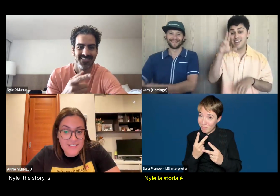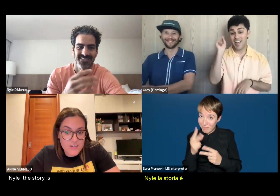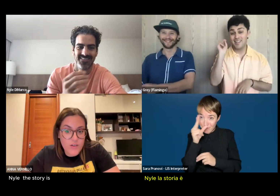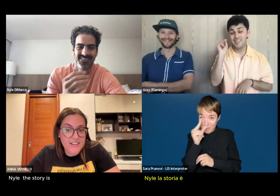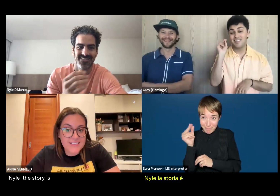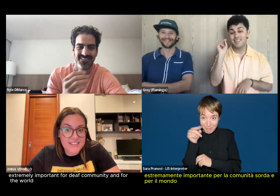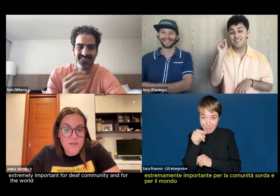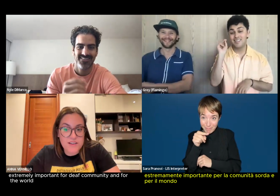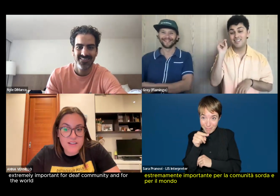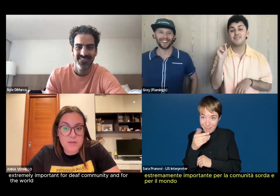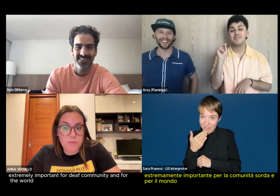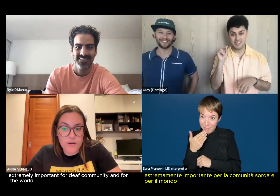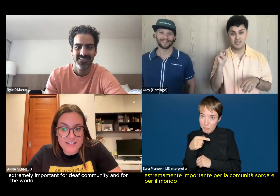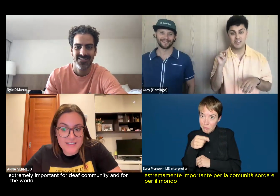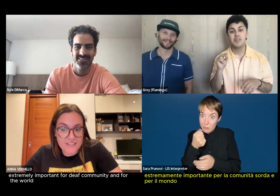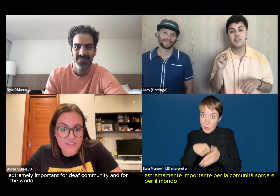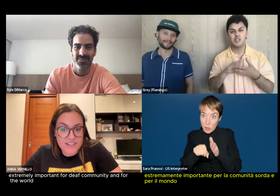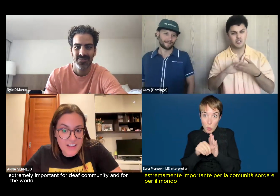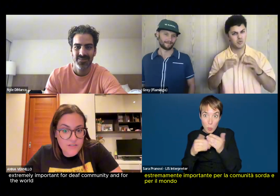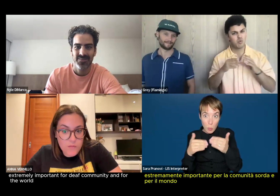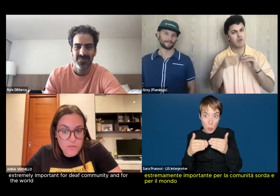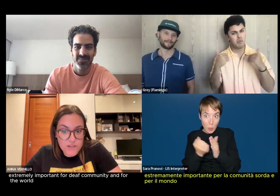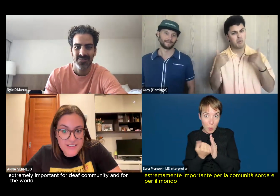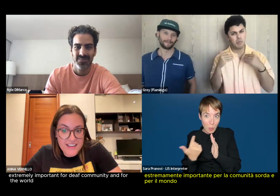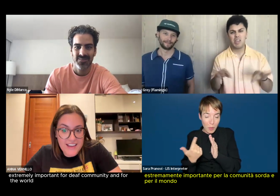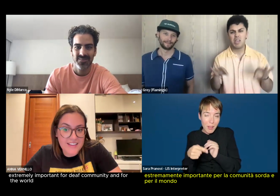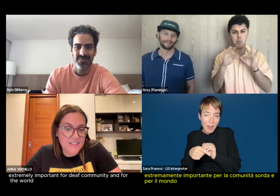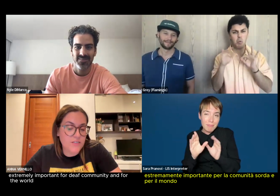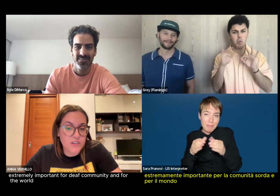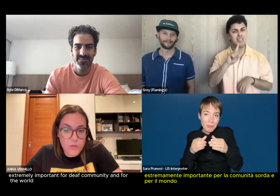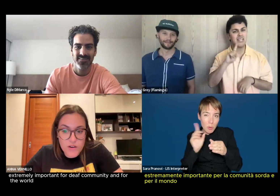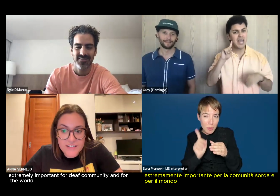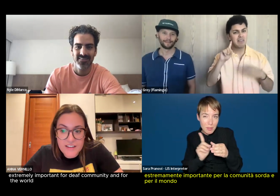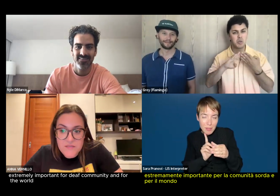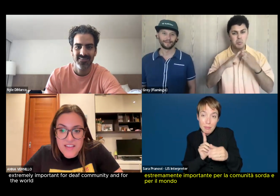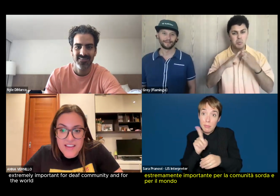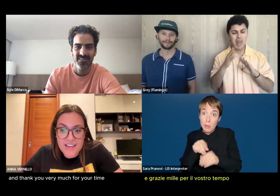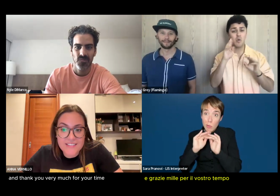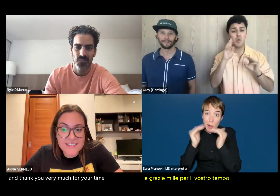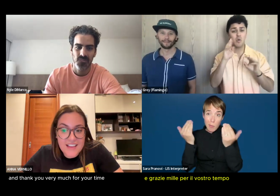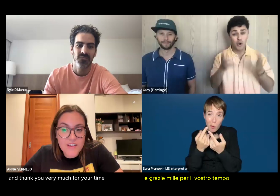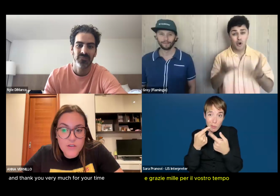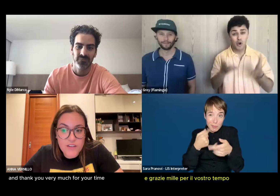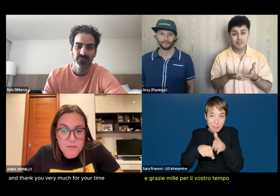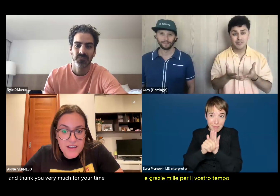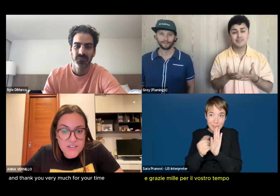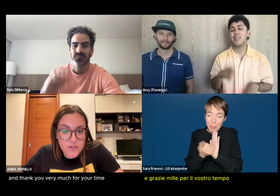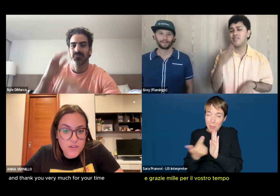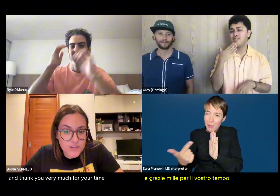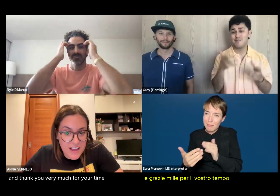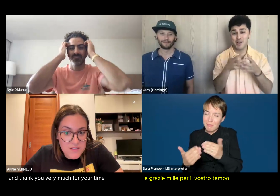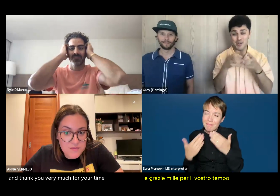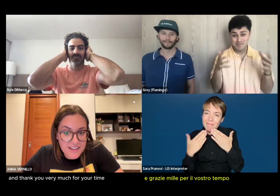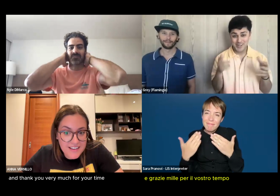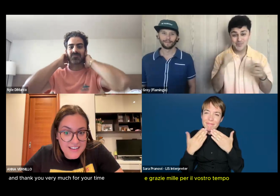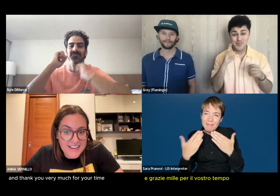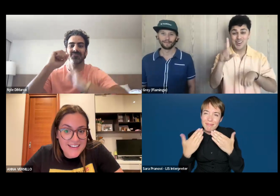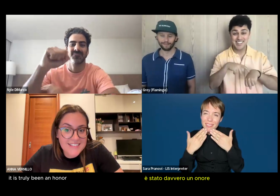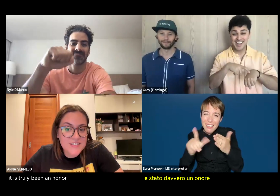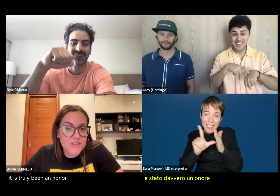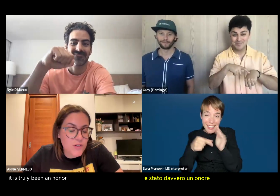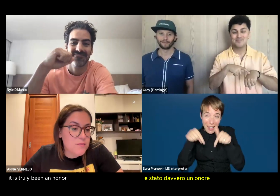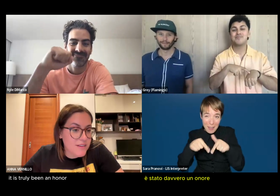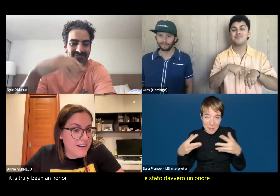Nile. The story extremely important for deaf community and for the world. And thank you very much for your